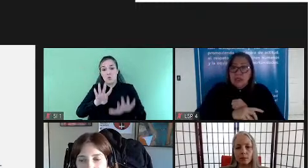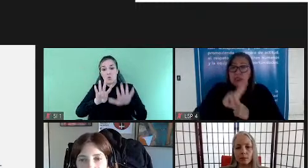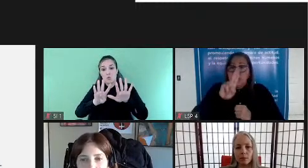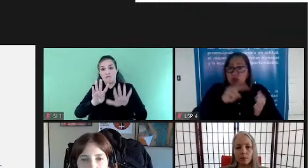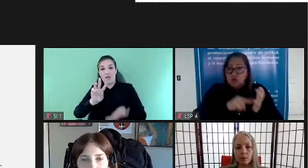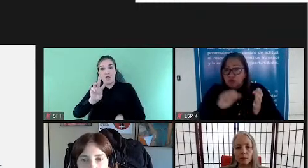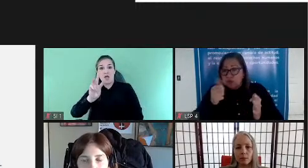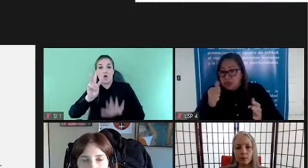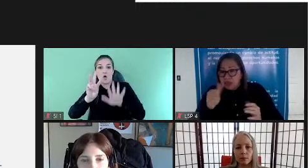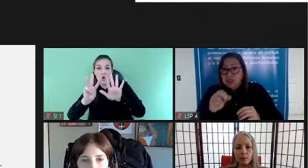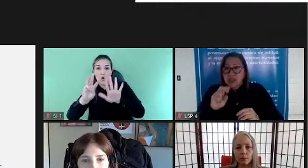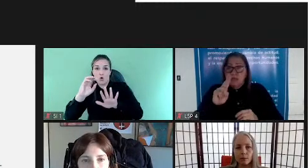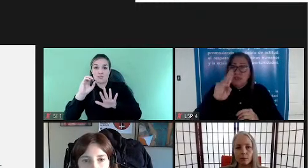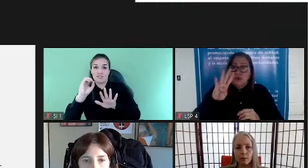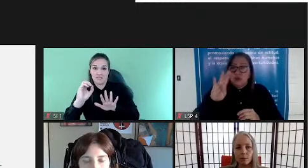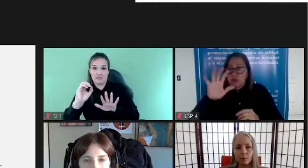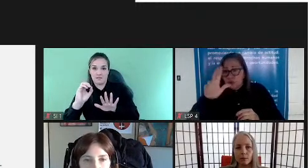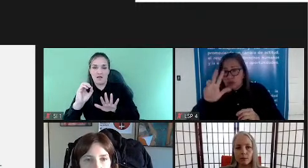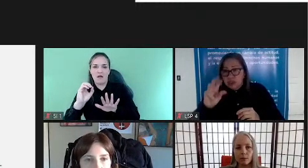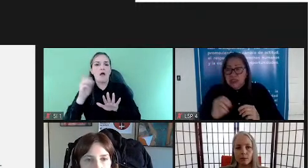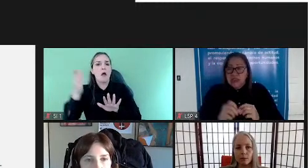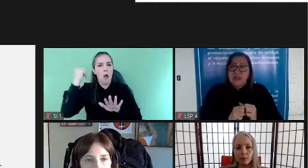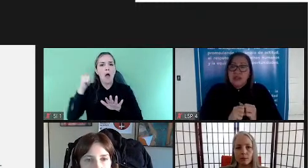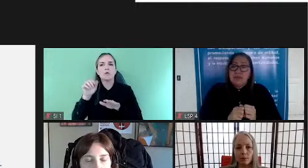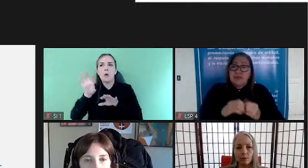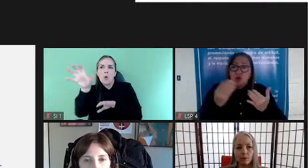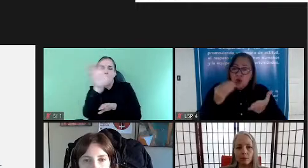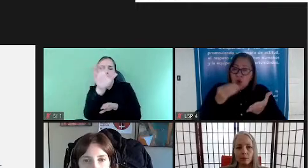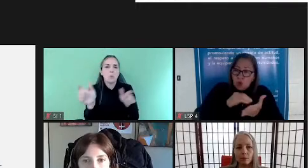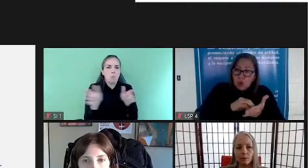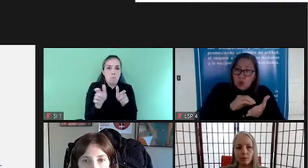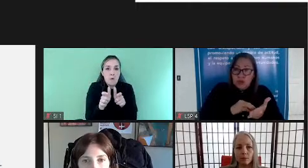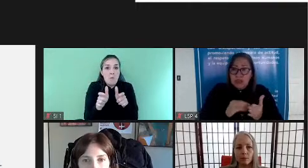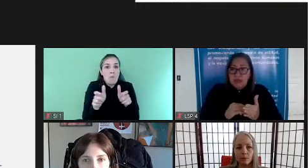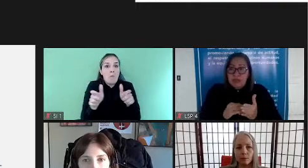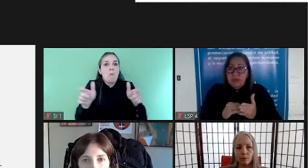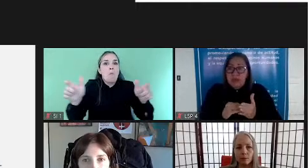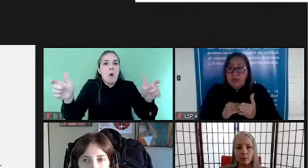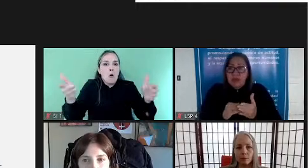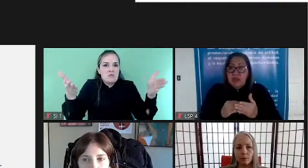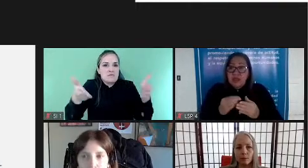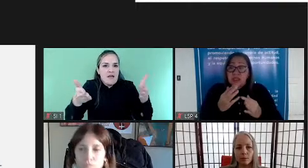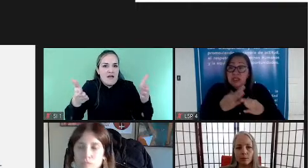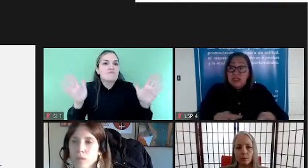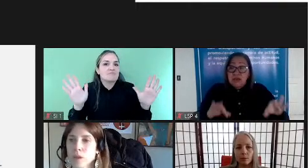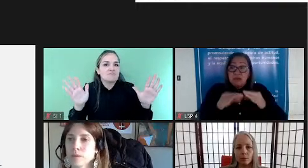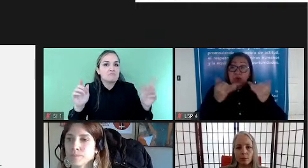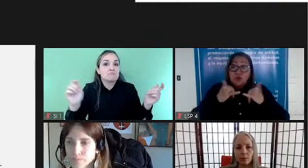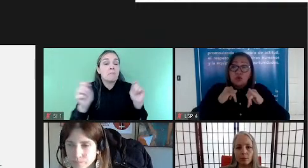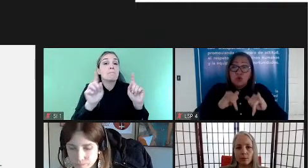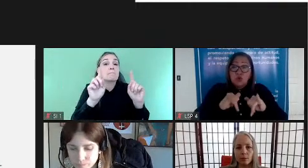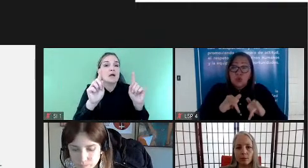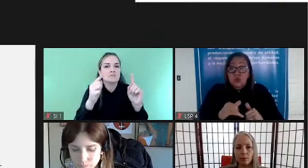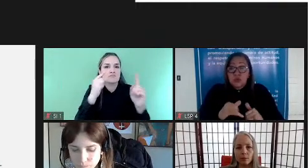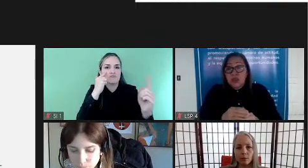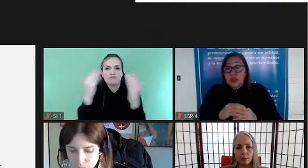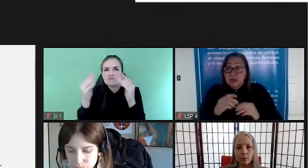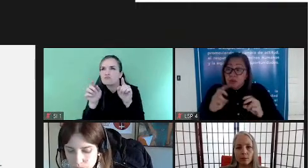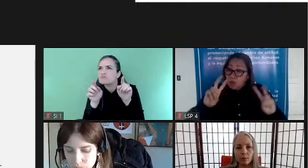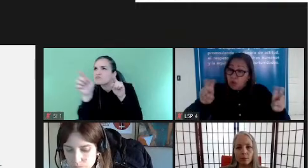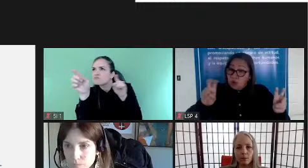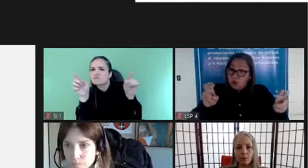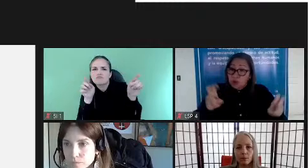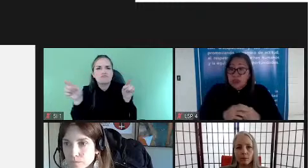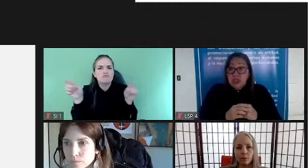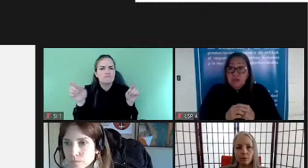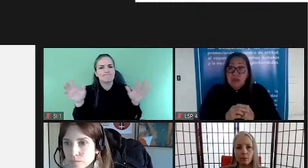1980s only four countries had this inclusion of the segregated by rivals by this guy by disability and in 2010 we have